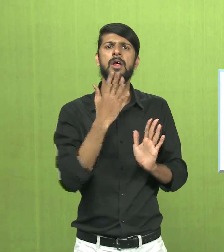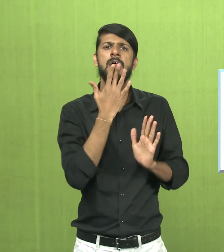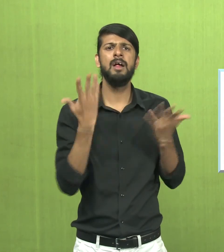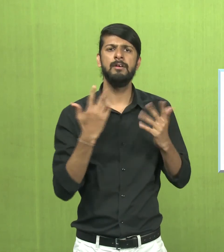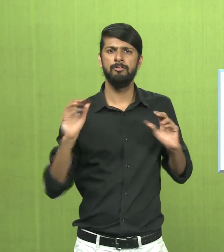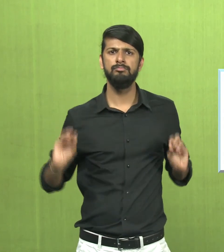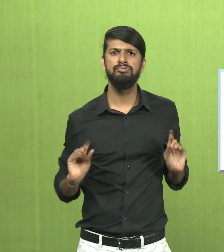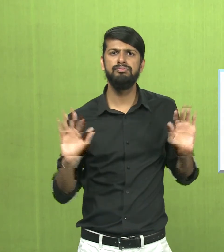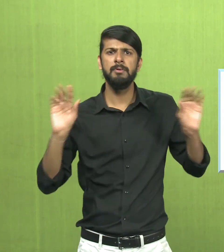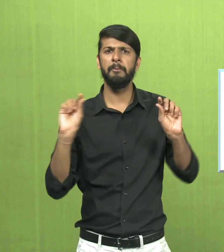The atmosphere is natural,